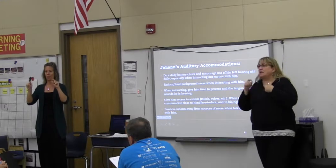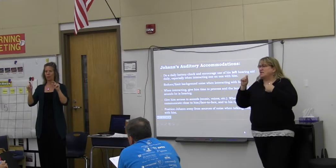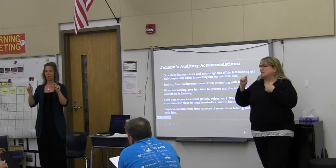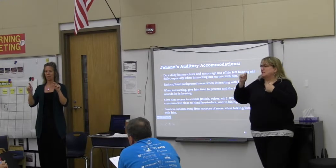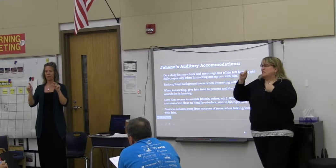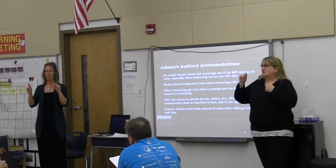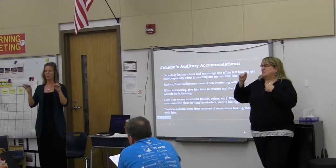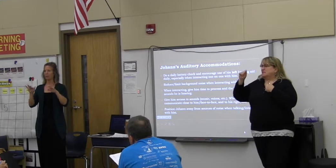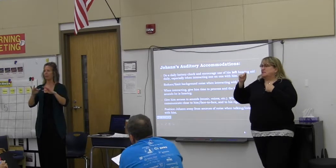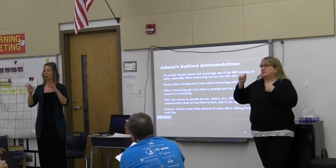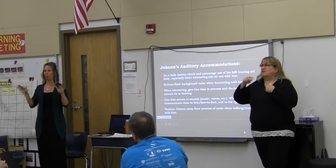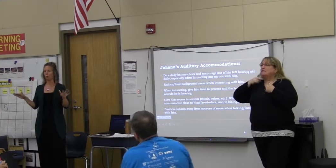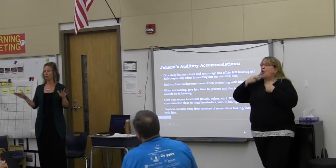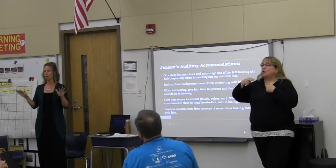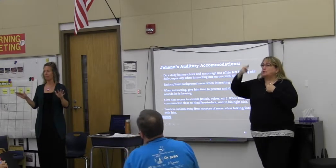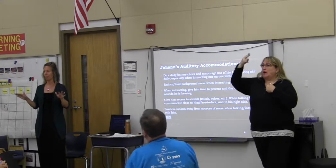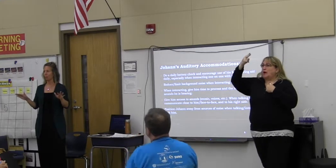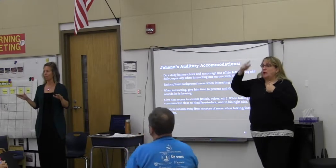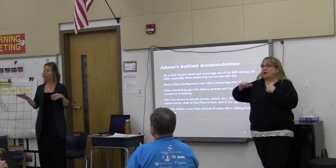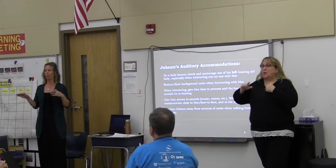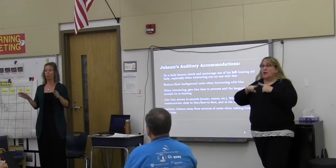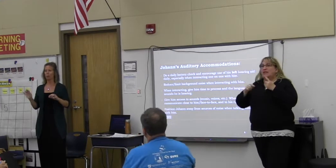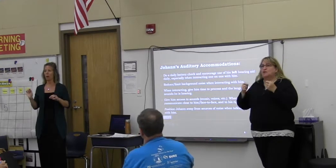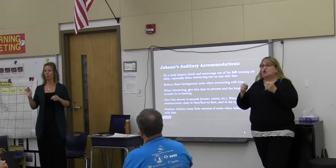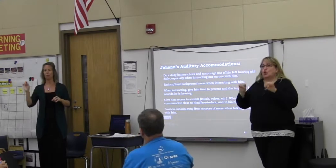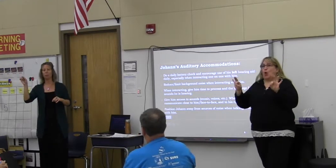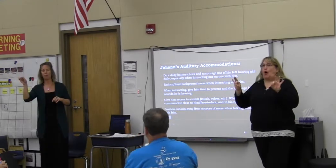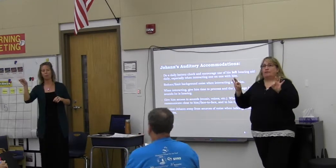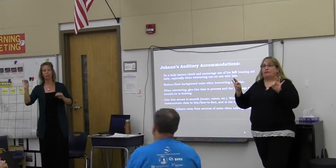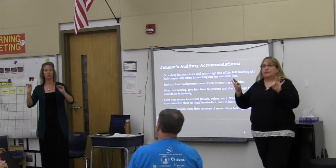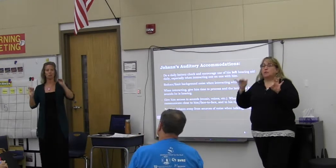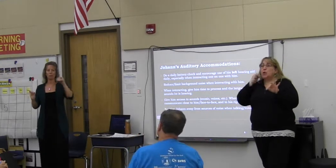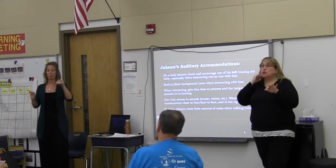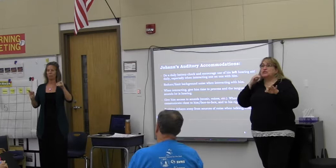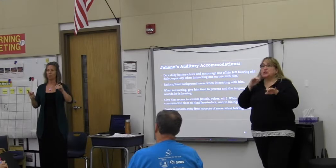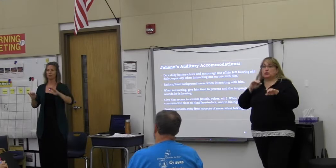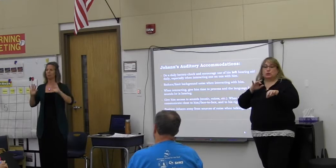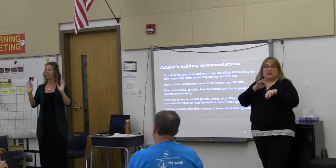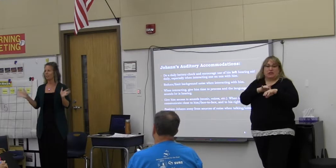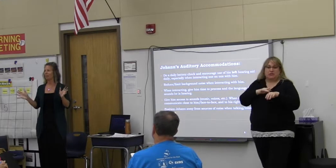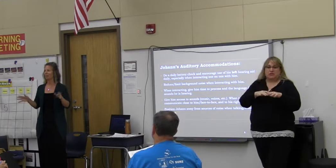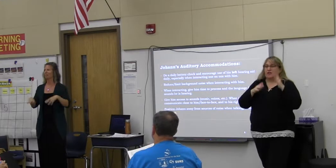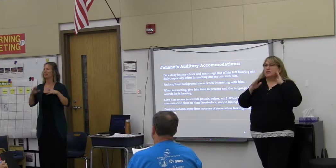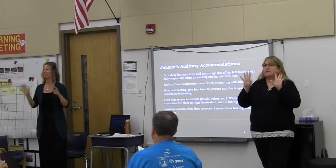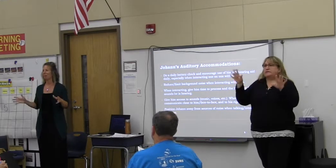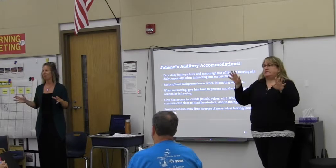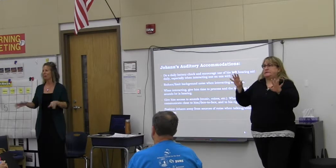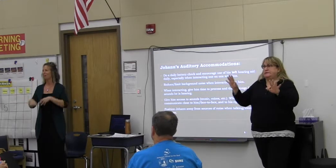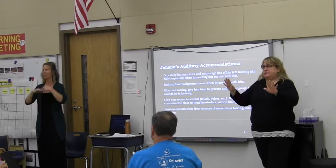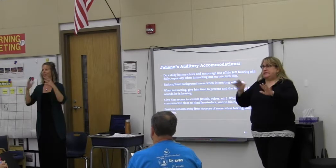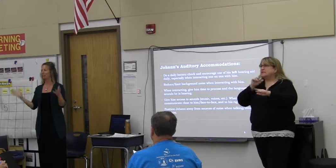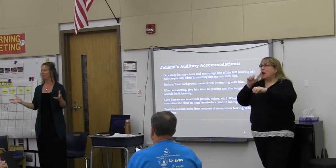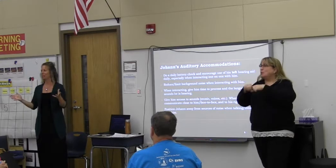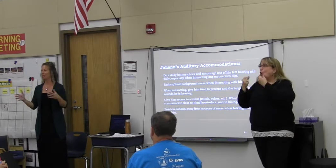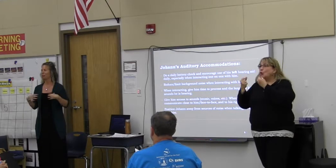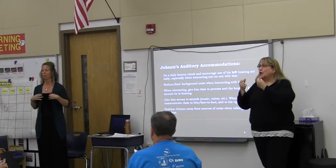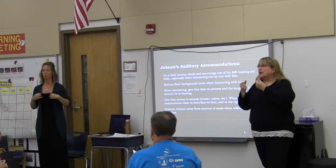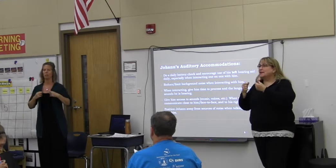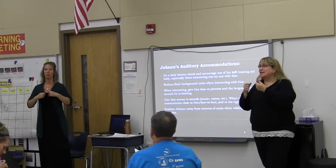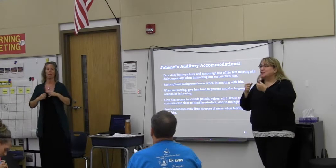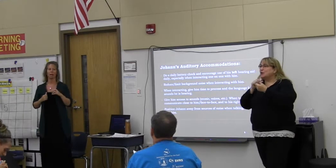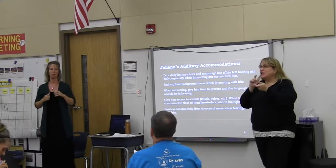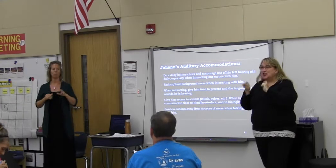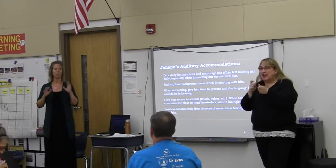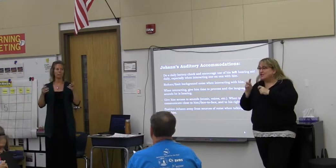controls on their hearing aids, but they've all been disabled. So if you happen to bump it or you click something, it's okay. It's not broken, you didn't tweak the